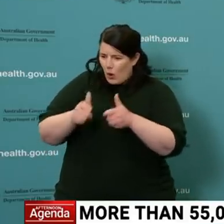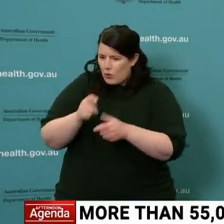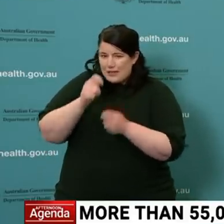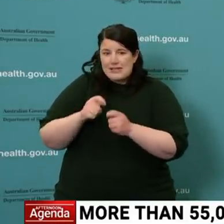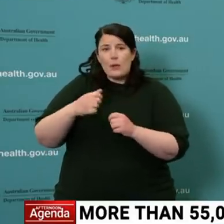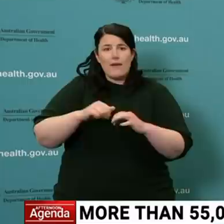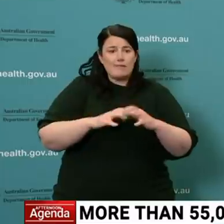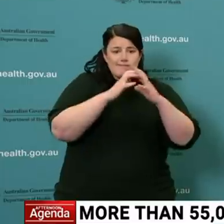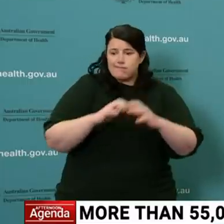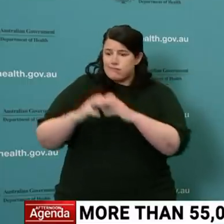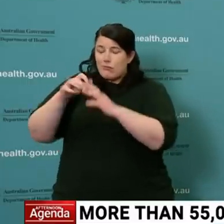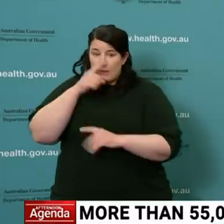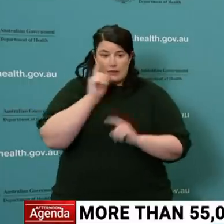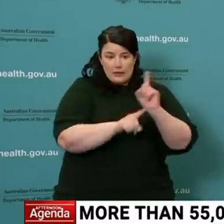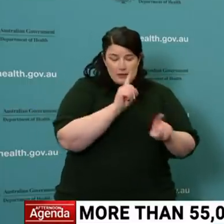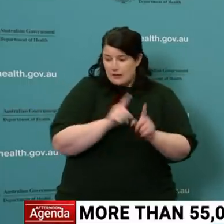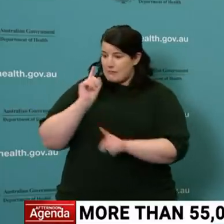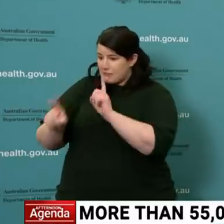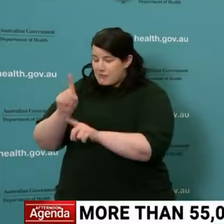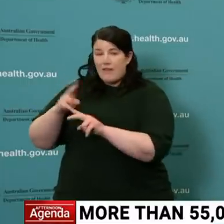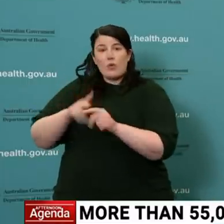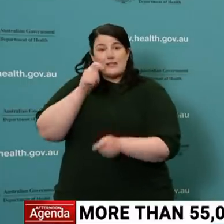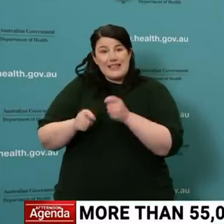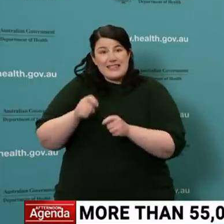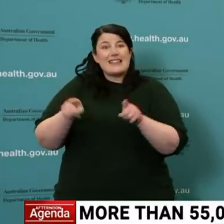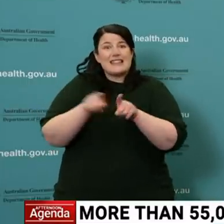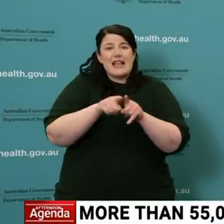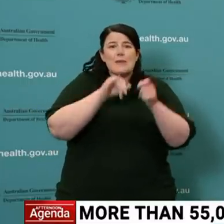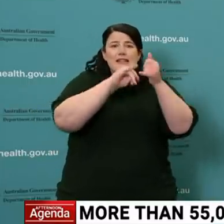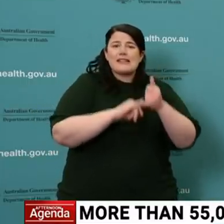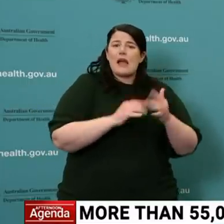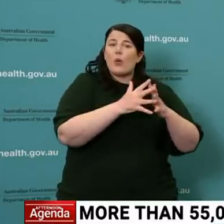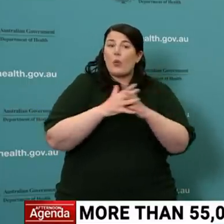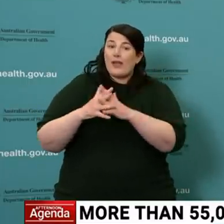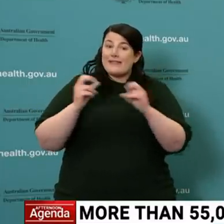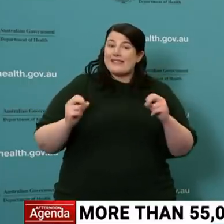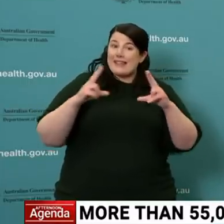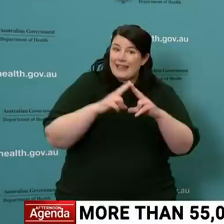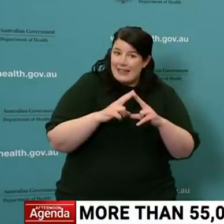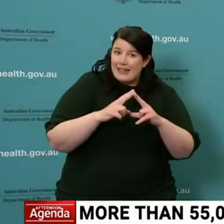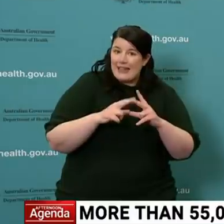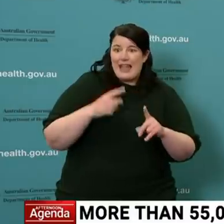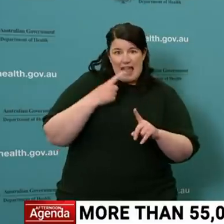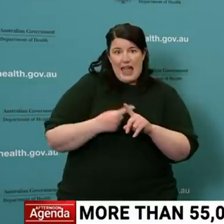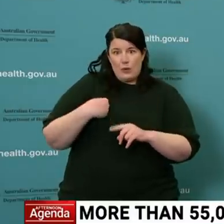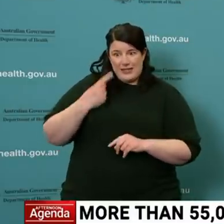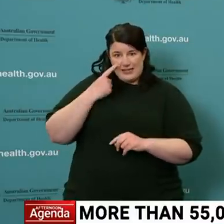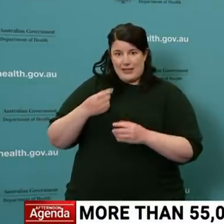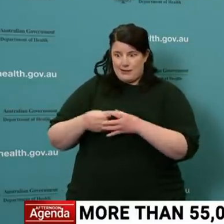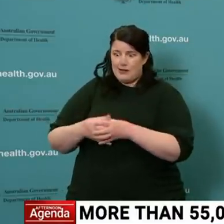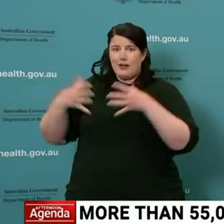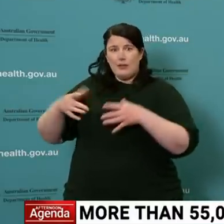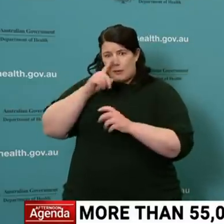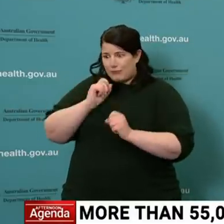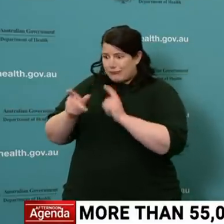pop-up testing clinics. That's been replicated in southwest Sydney in the past weeks and on a grander scale in